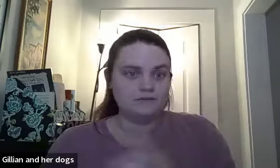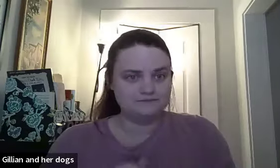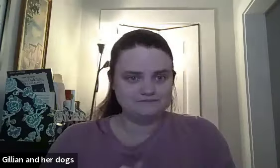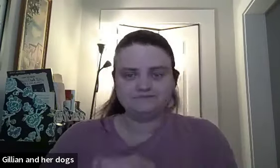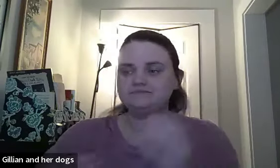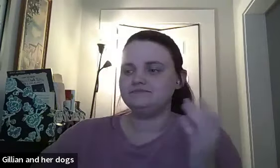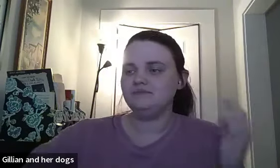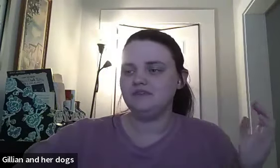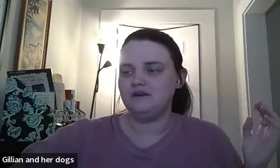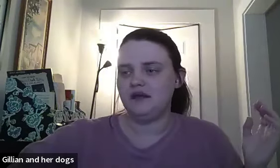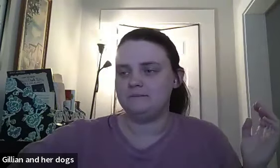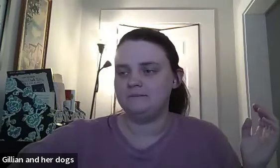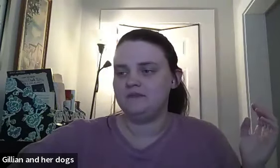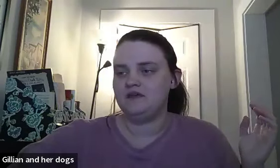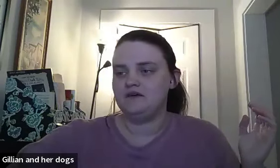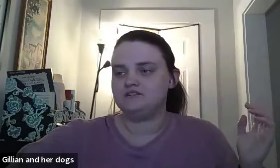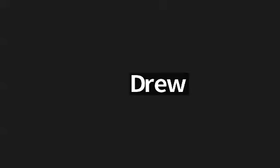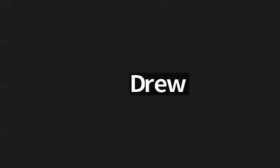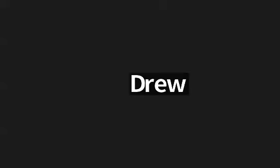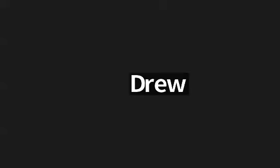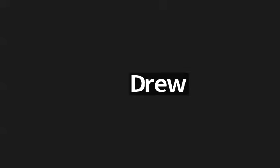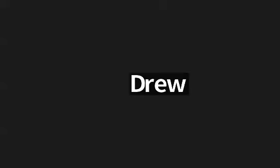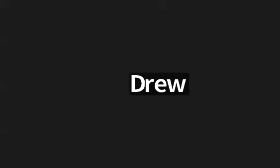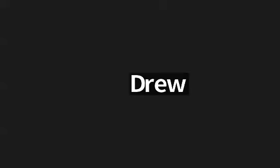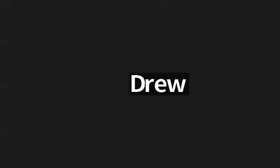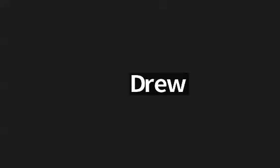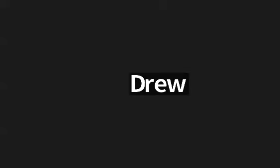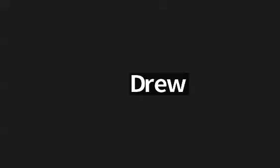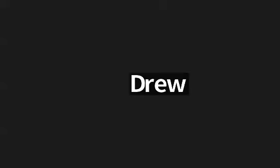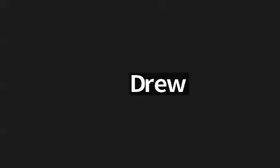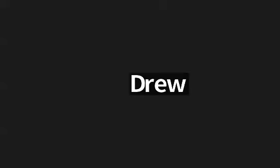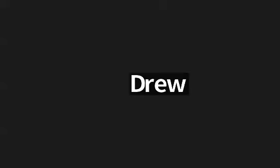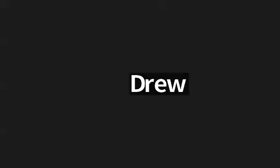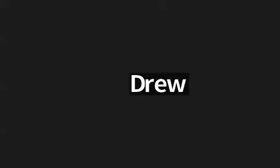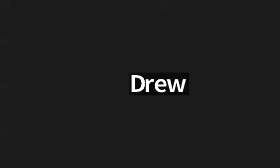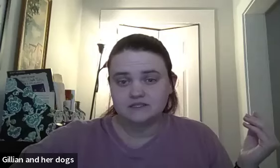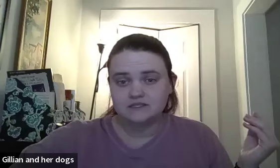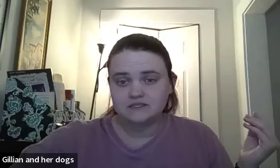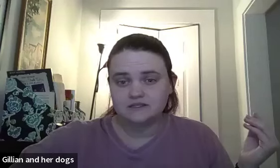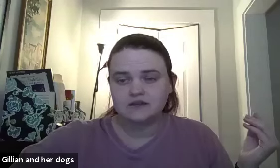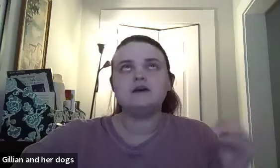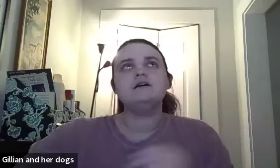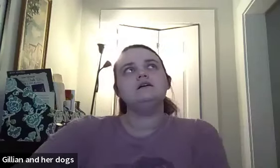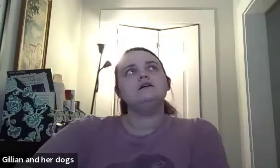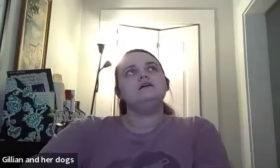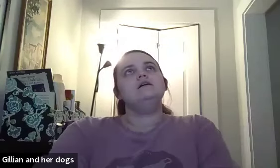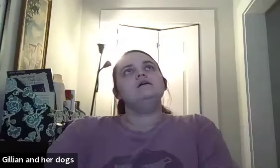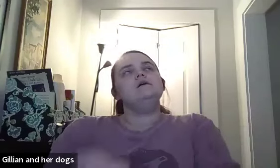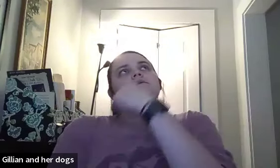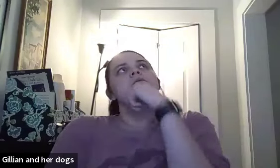one. Okay. What So is the mute? mute, Yeah, like somebody who can't talk, right? Who has to sign